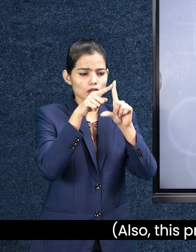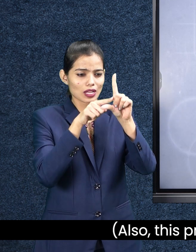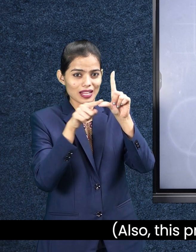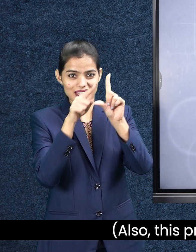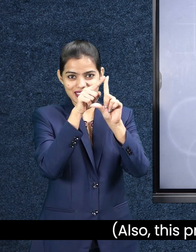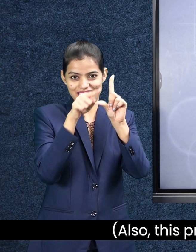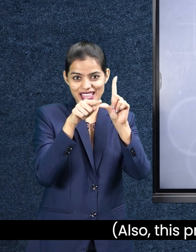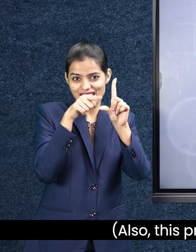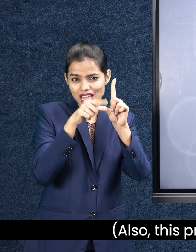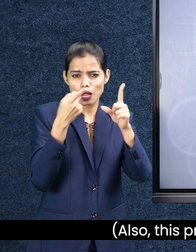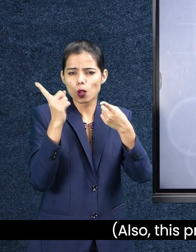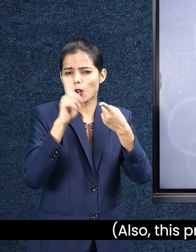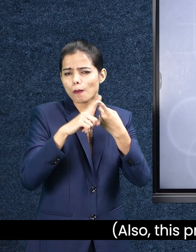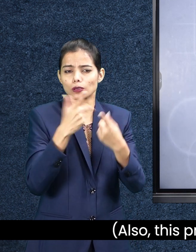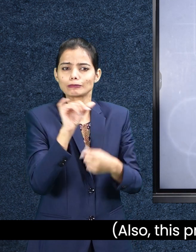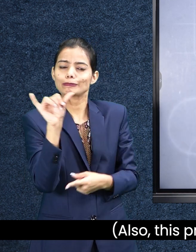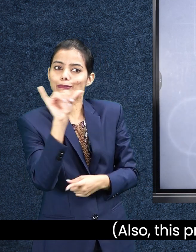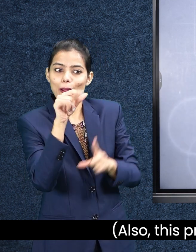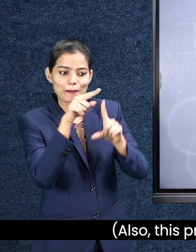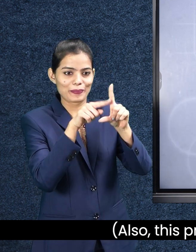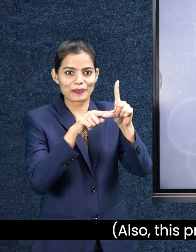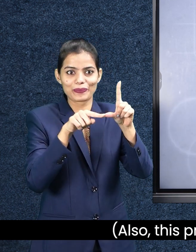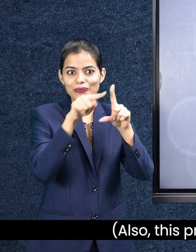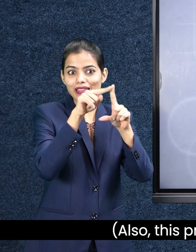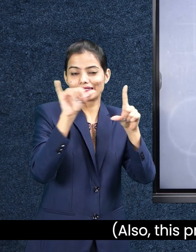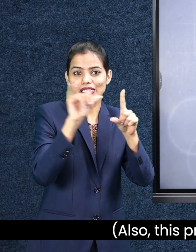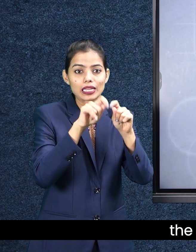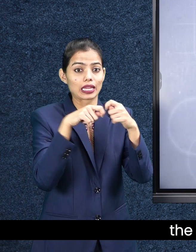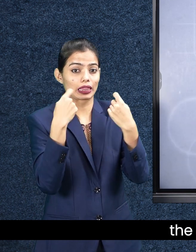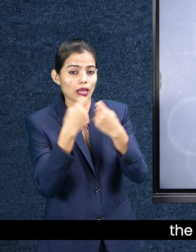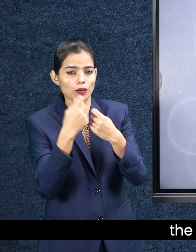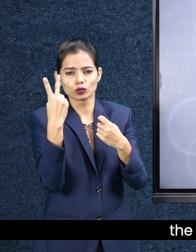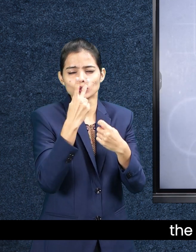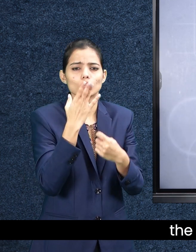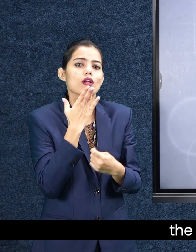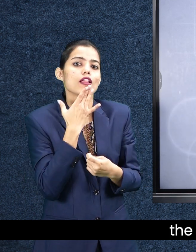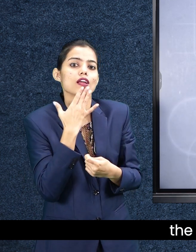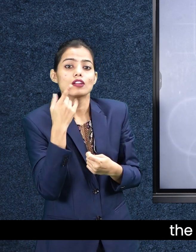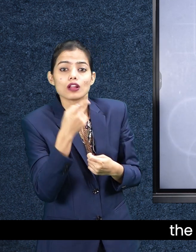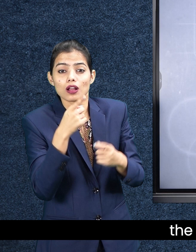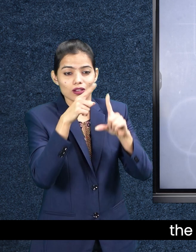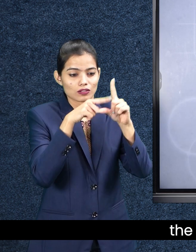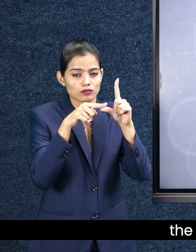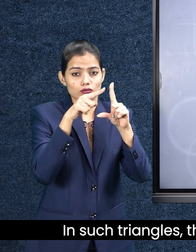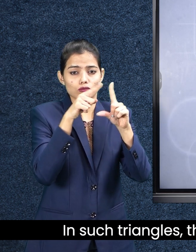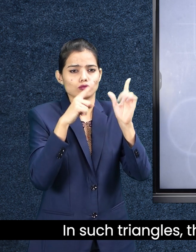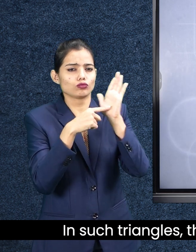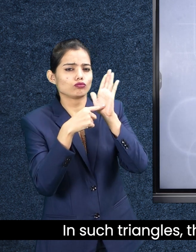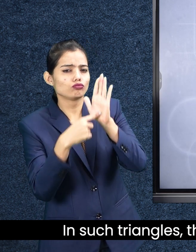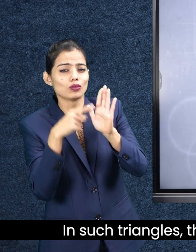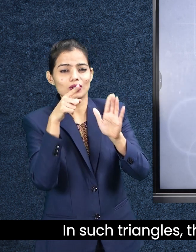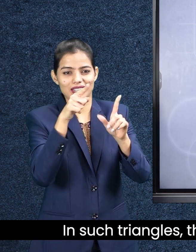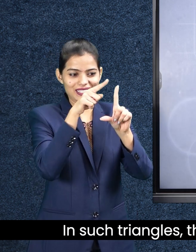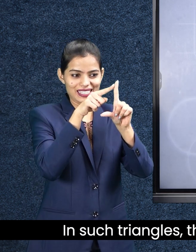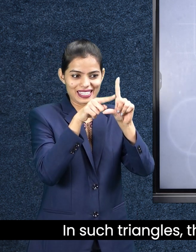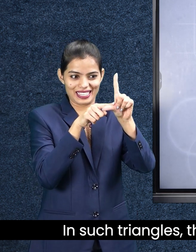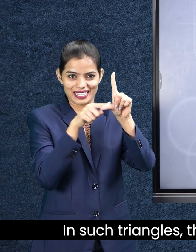Also, this property is due to the similarity among the two colored triangles shown. In such triangles, the